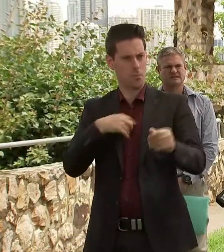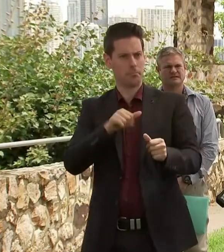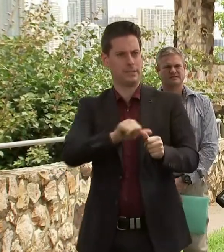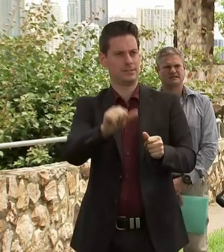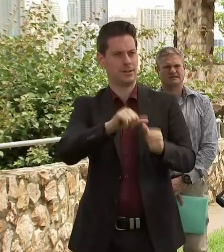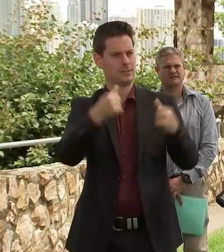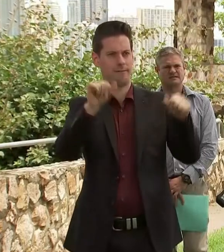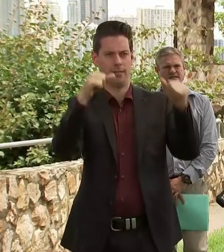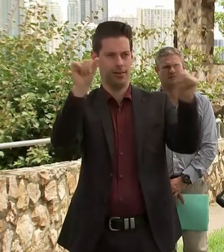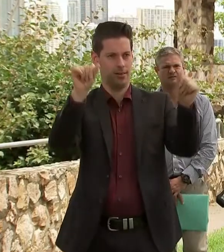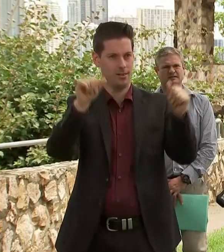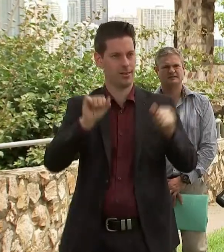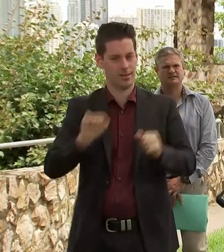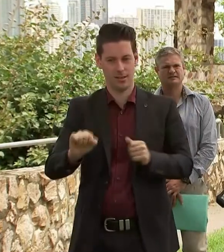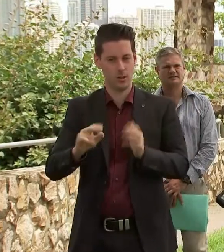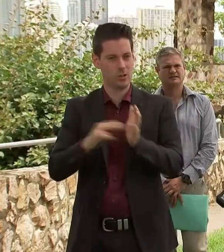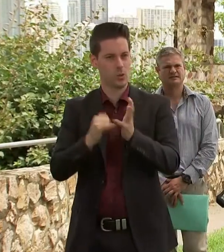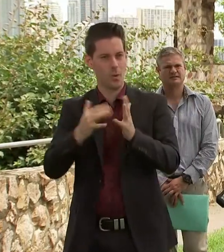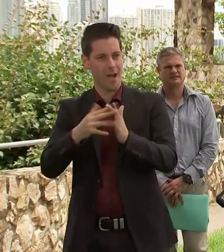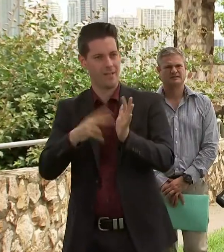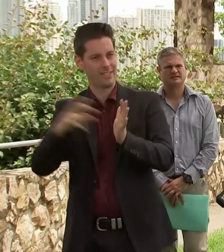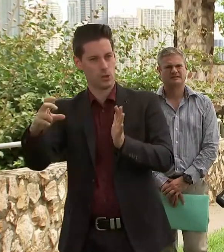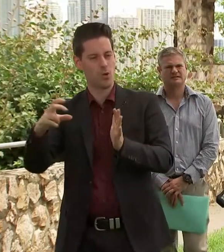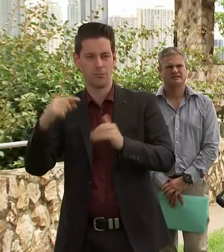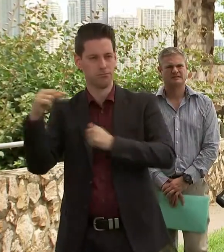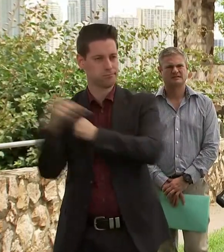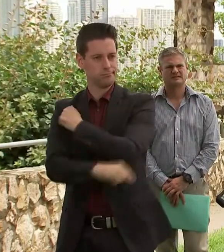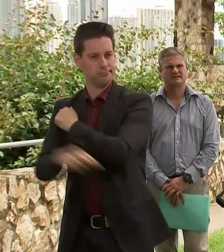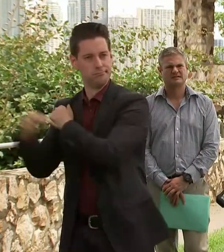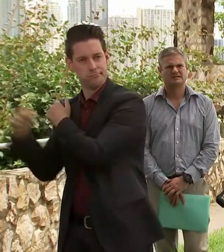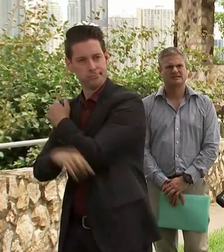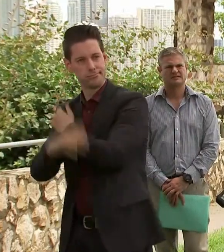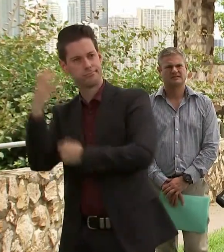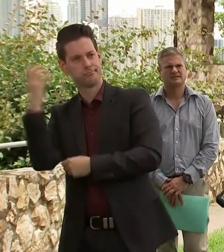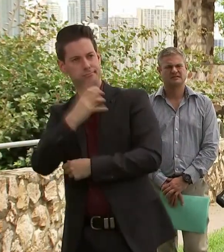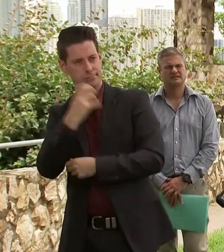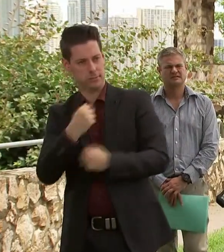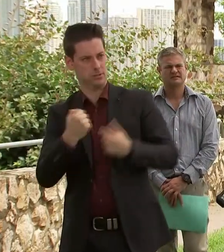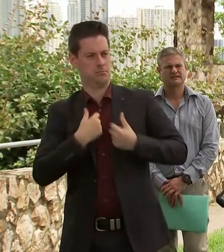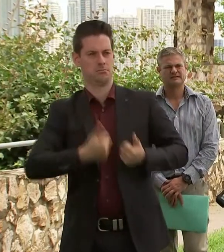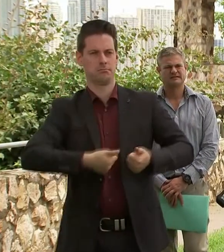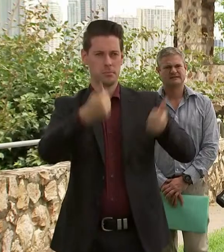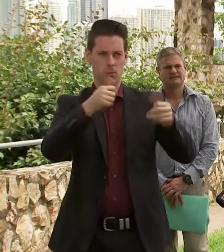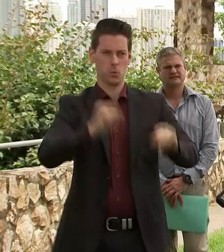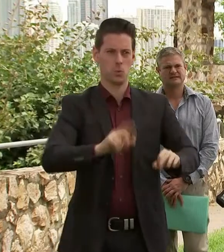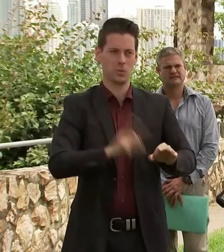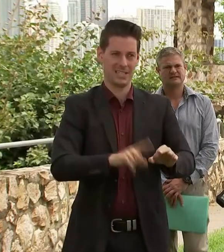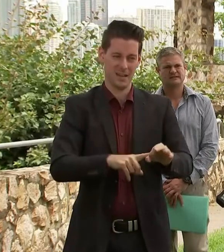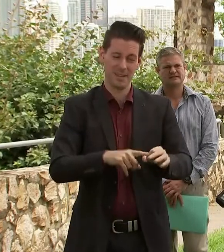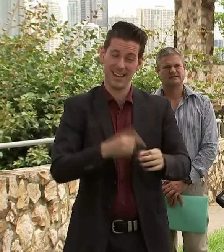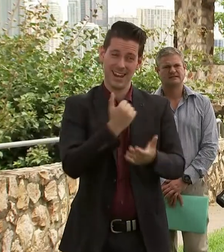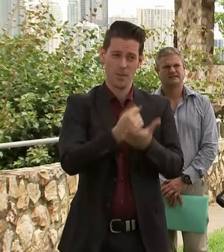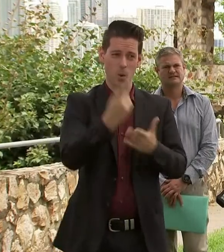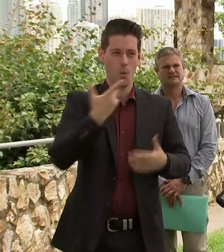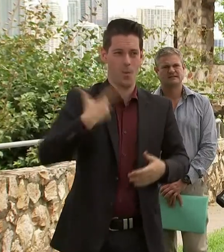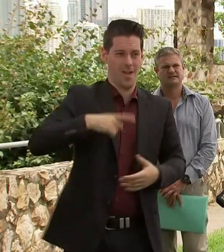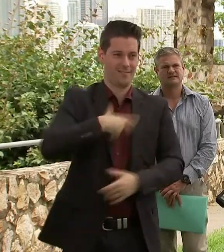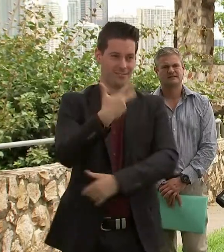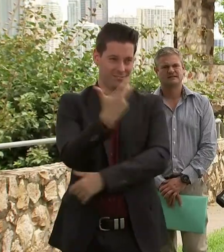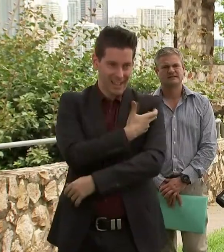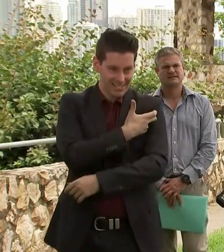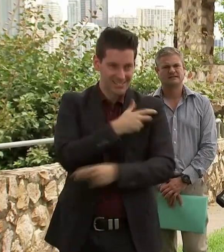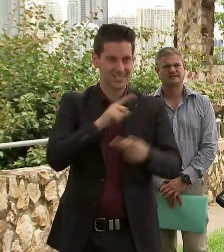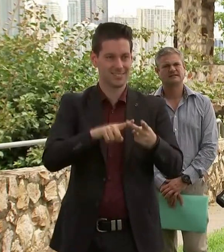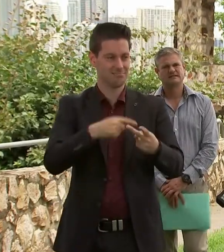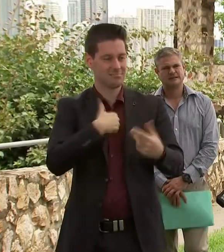our major comparator states on the East Coast. So we want that to continue. Vaccination's the key, and keeping each other